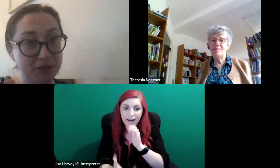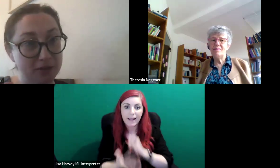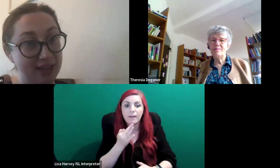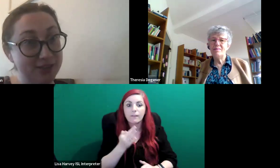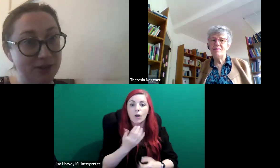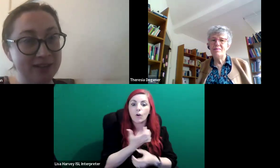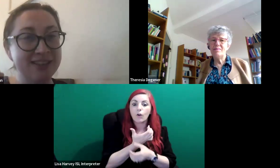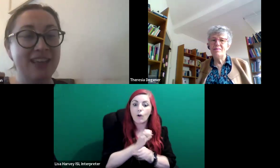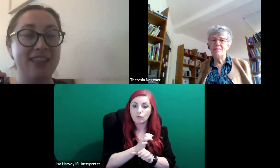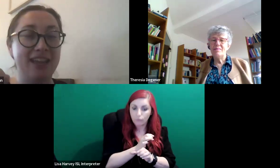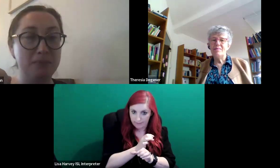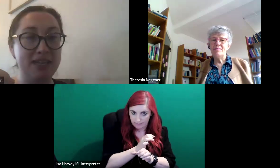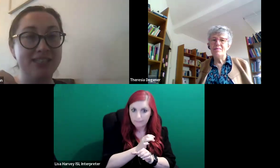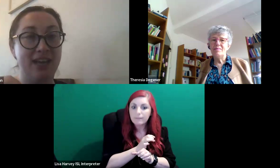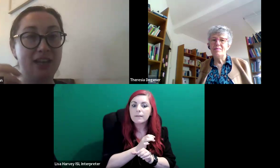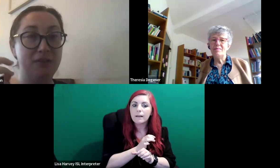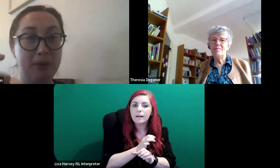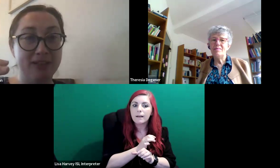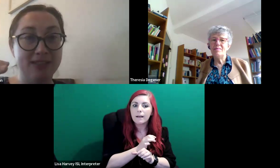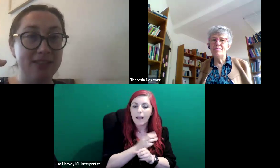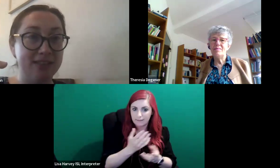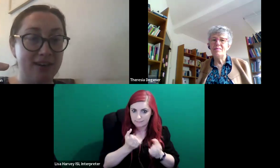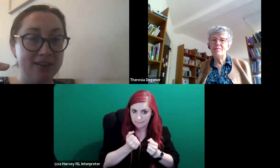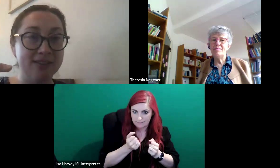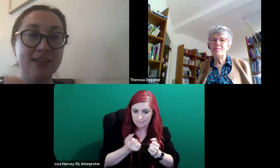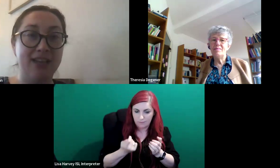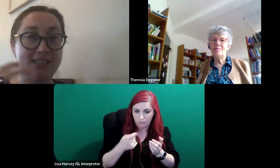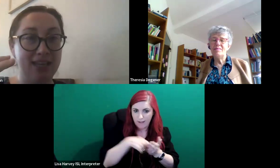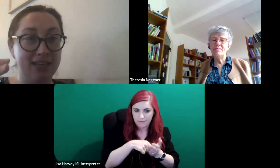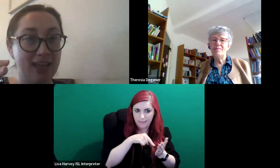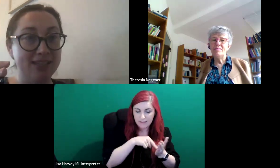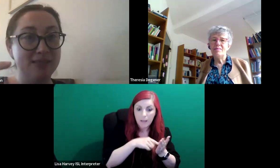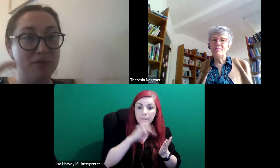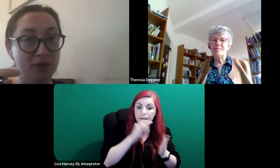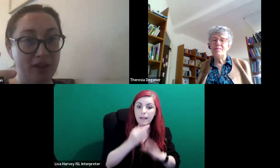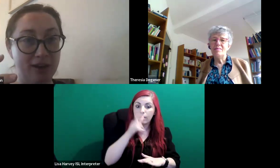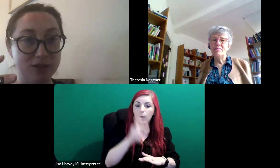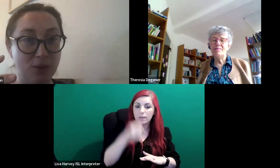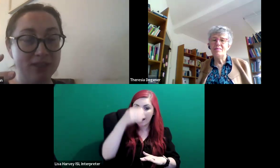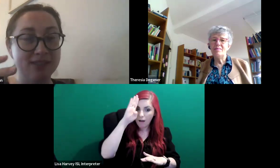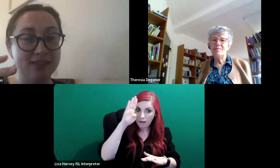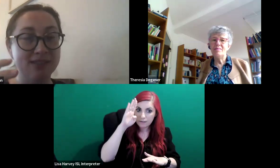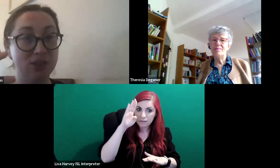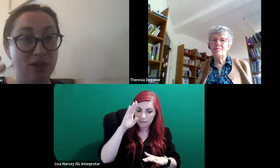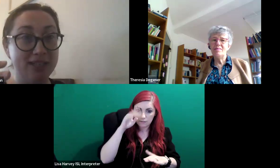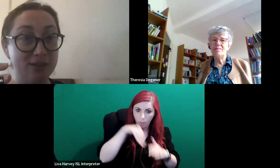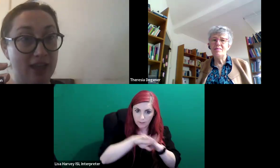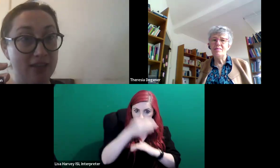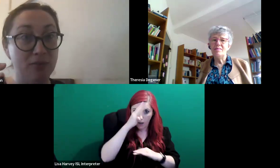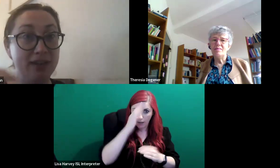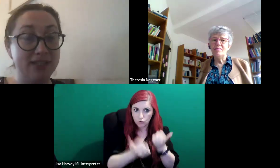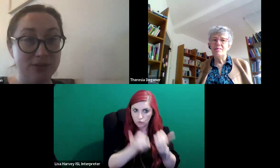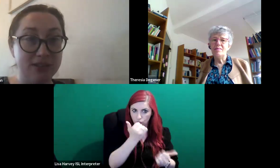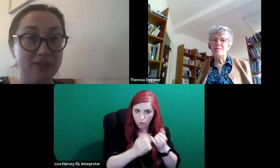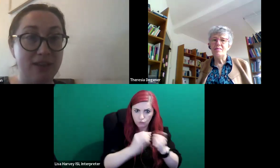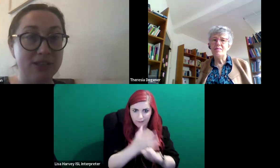this optional extra, then it means that if a person in Ireland has taken a case before the Irish courts to try to